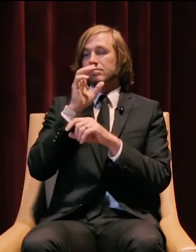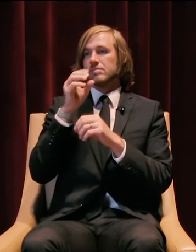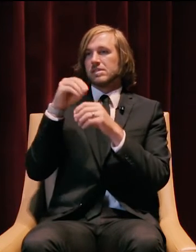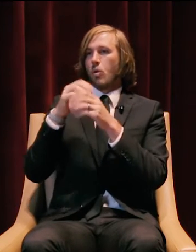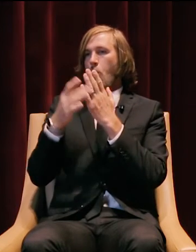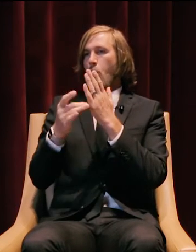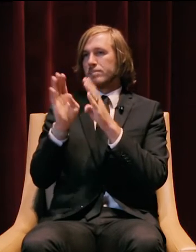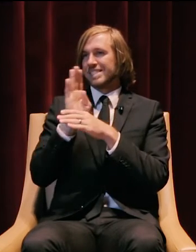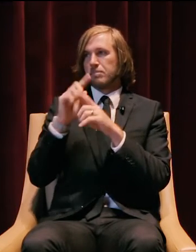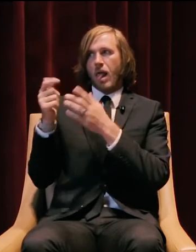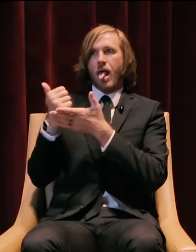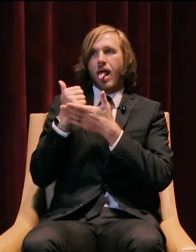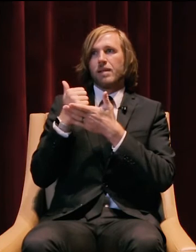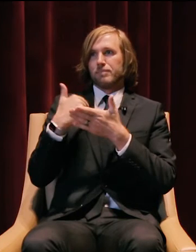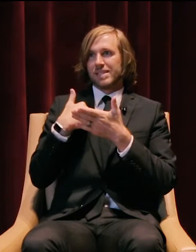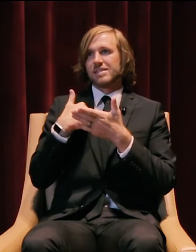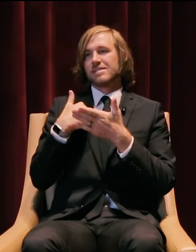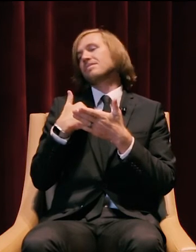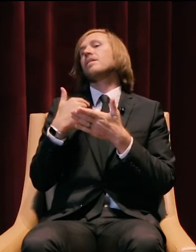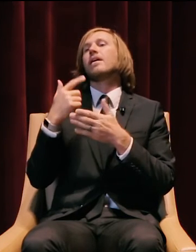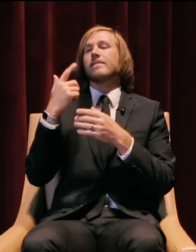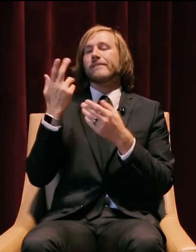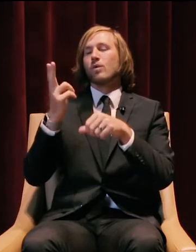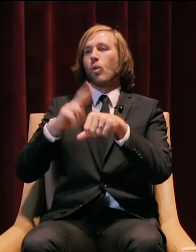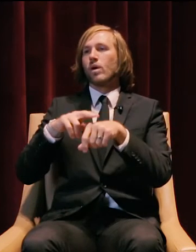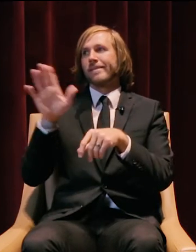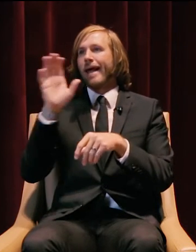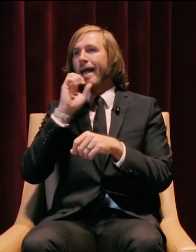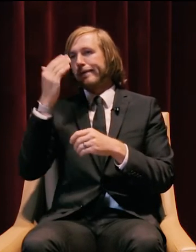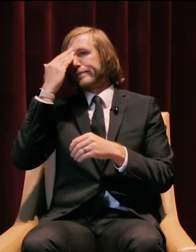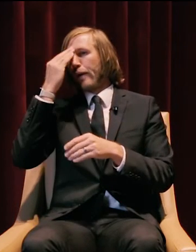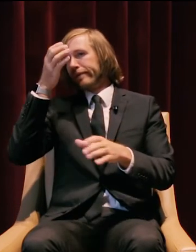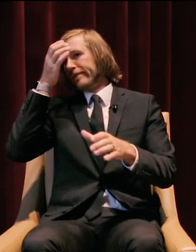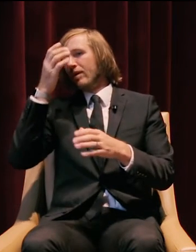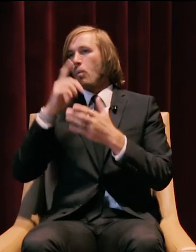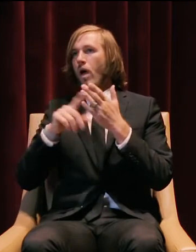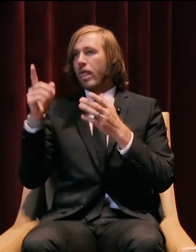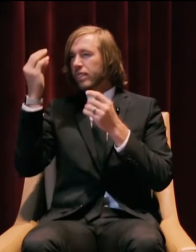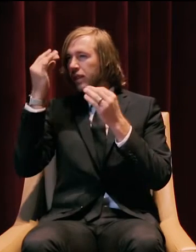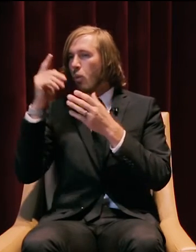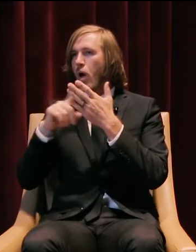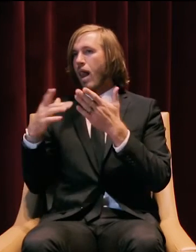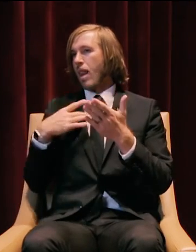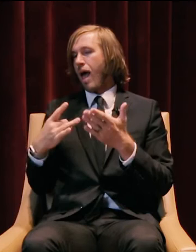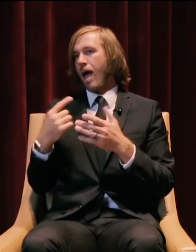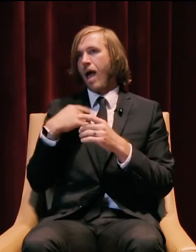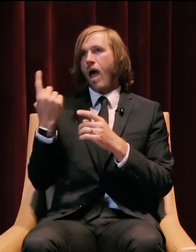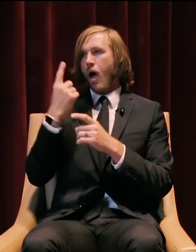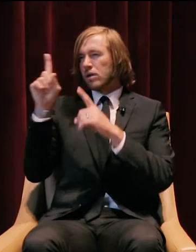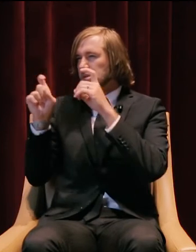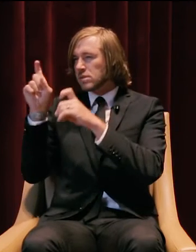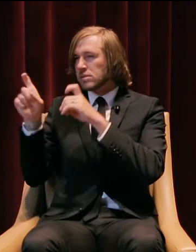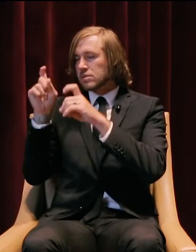oil business, but he's helping me as far as of course, that age group and what they think, what they like. That's what I'm always